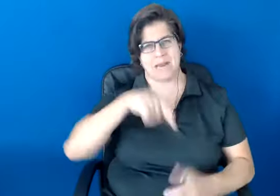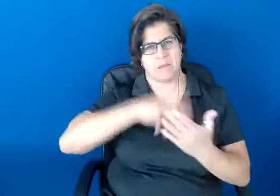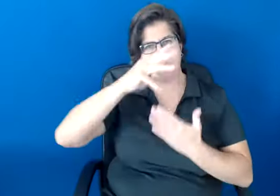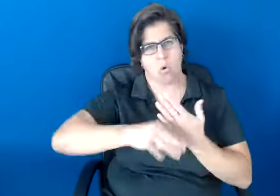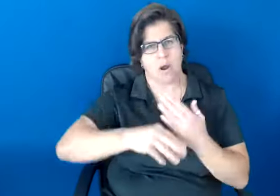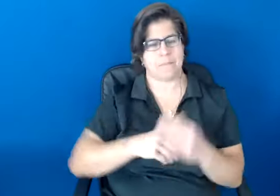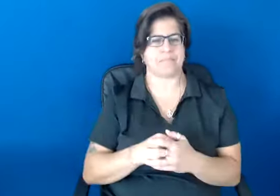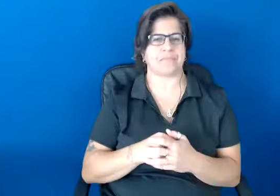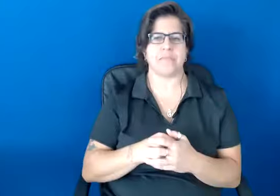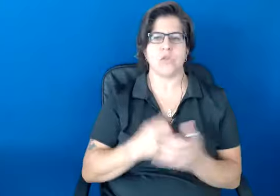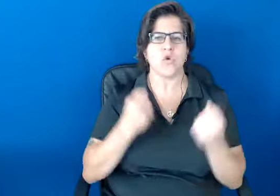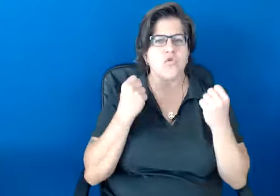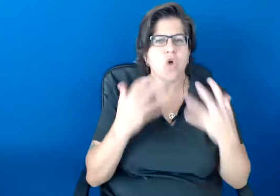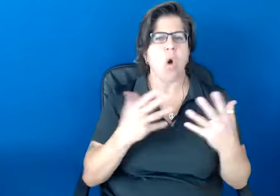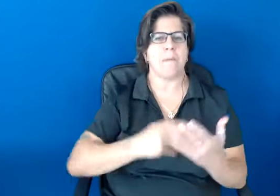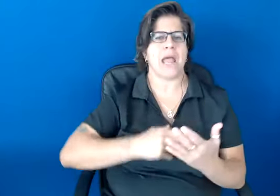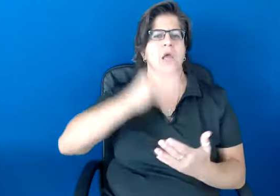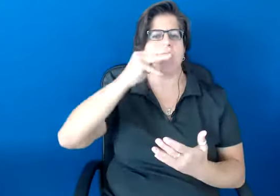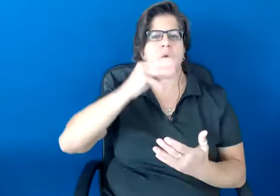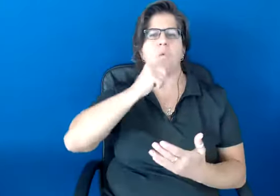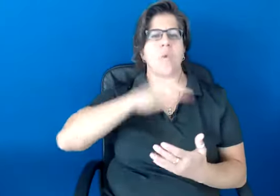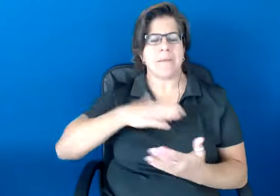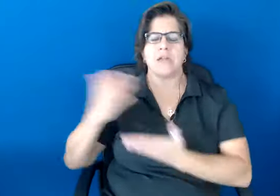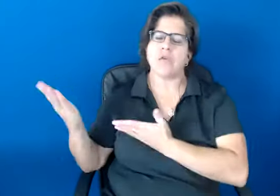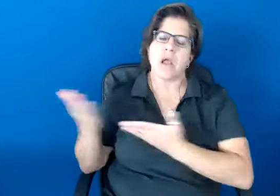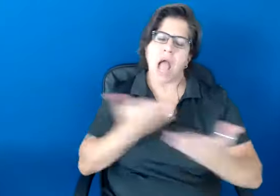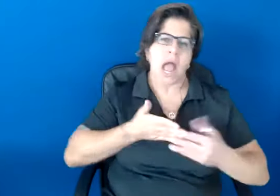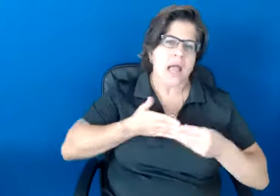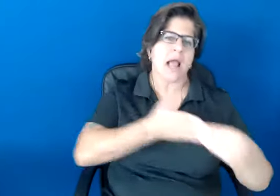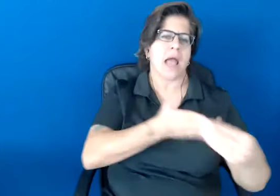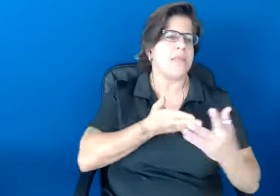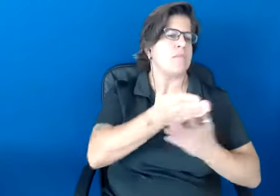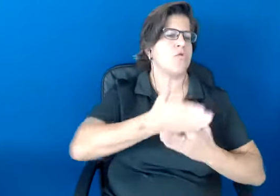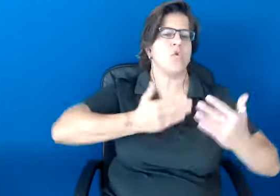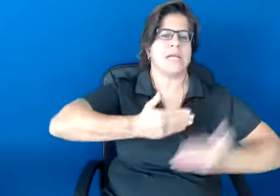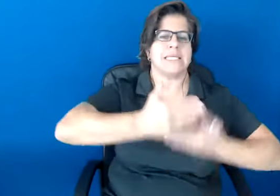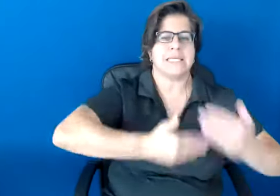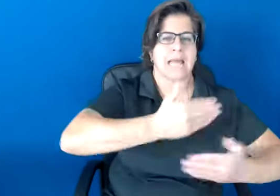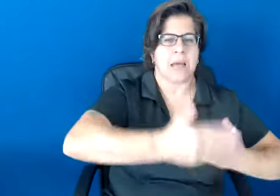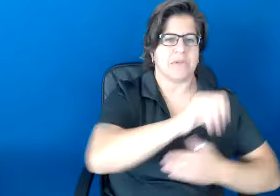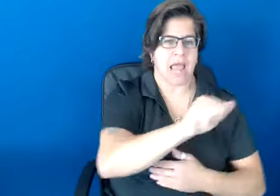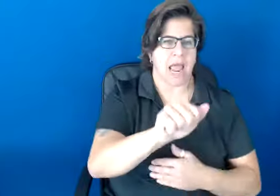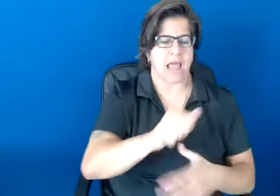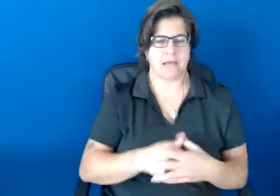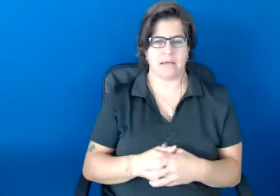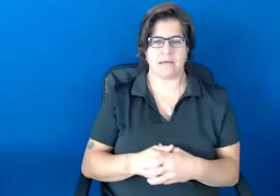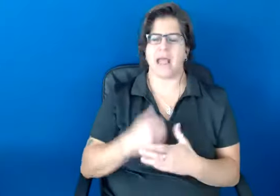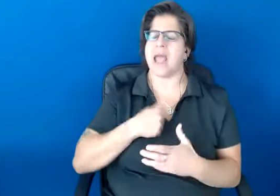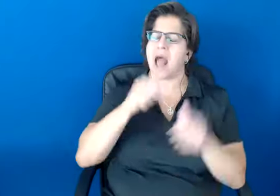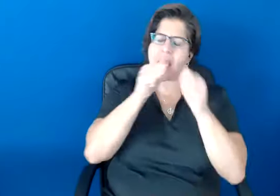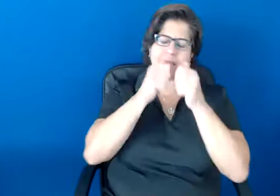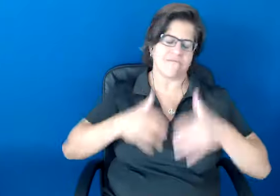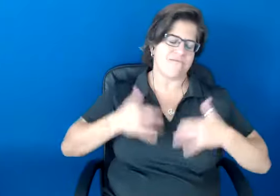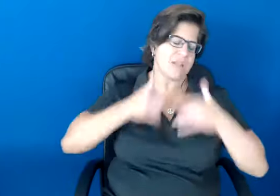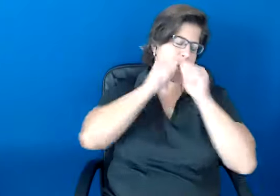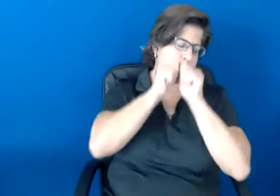able to take so many women through the steps in Alcoholics Anonymous. And I have been blessed beyond